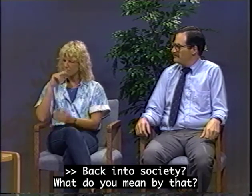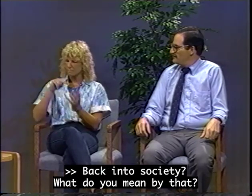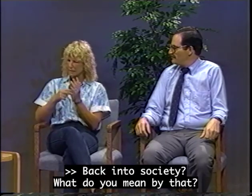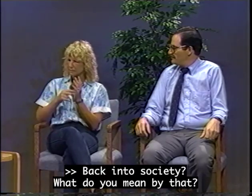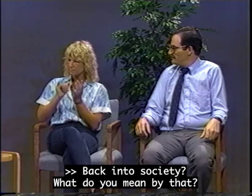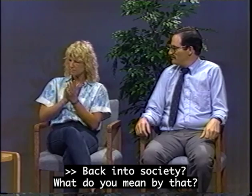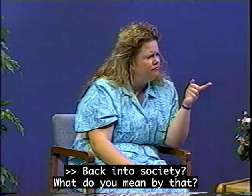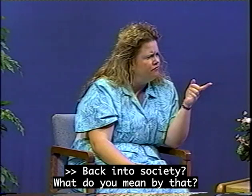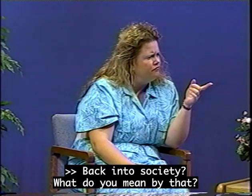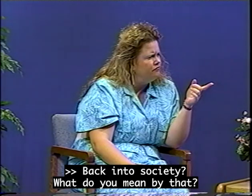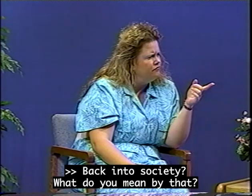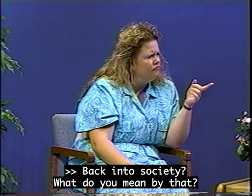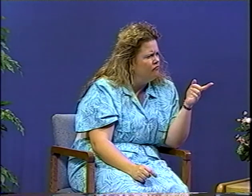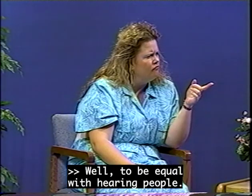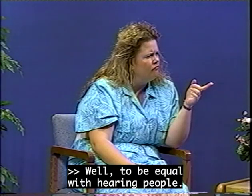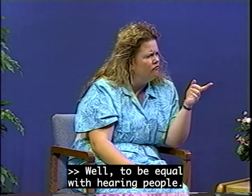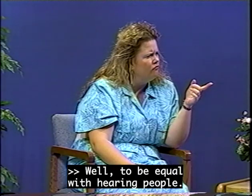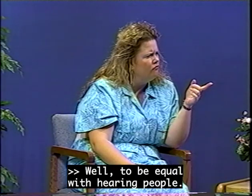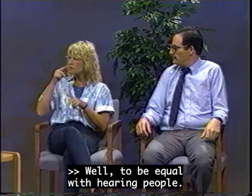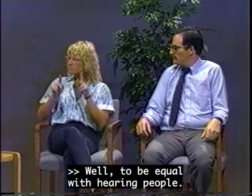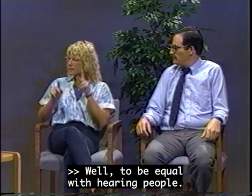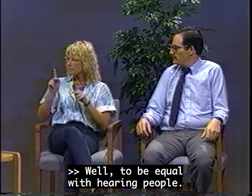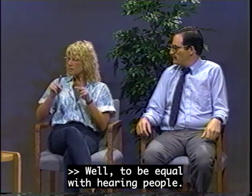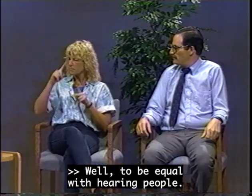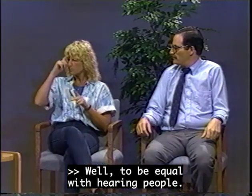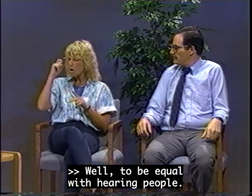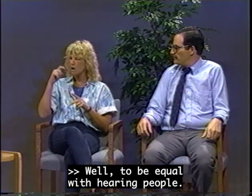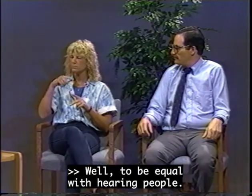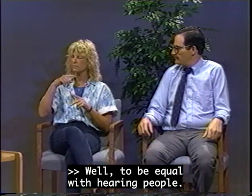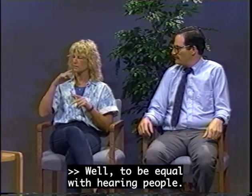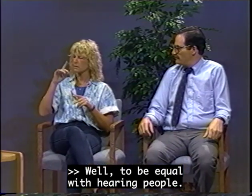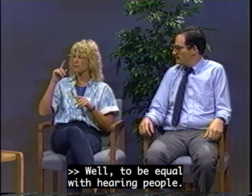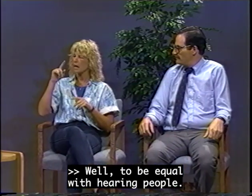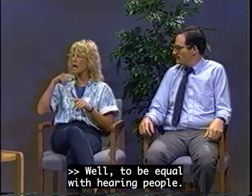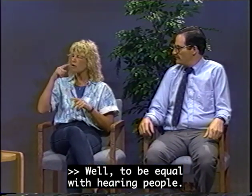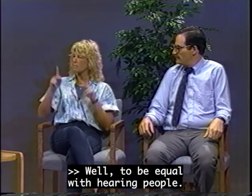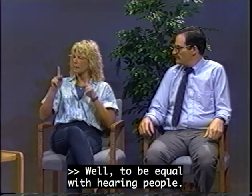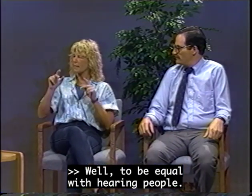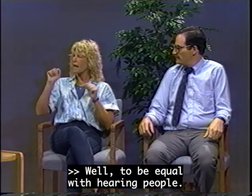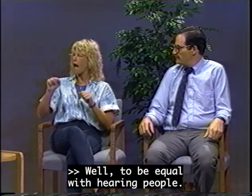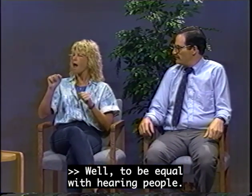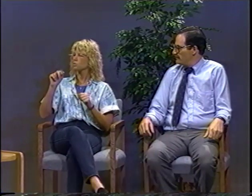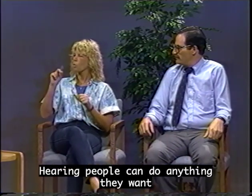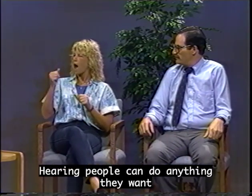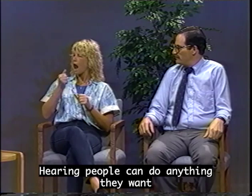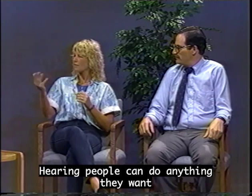Back into society? What do you mean by that? Well, to be equal with hearing people.